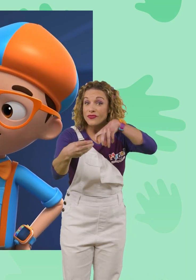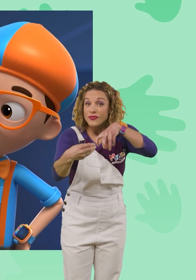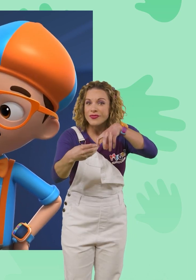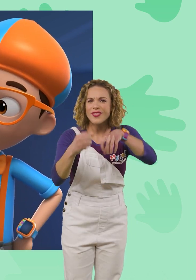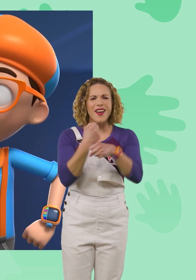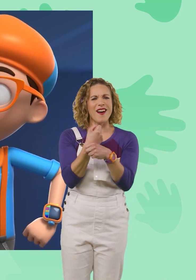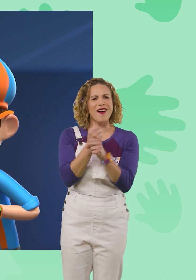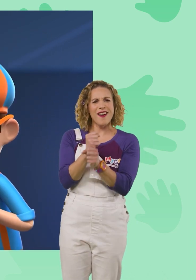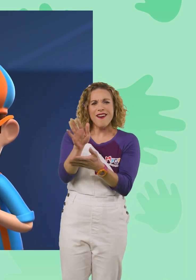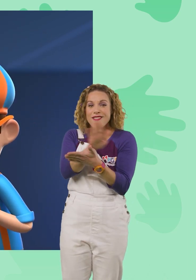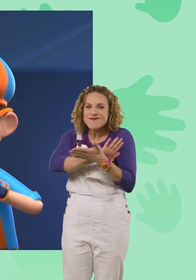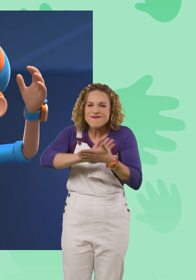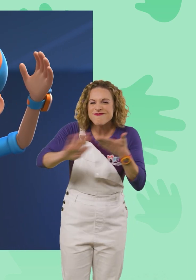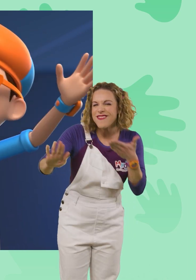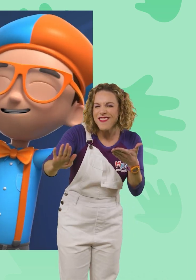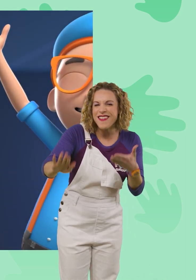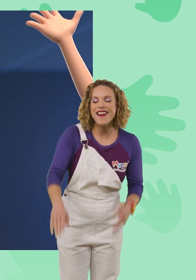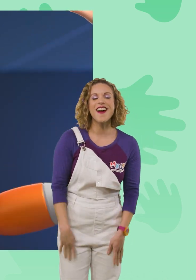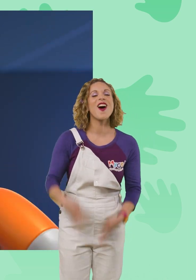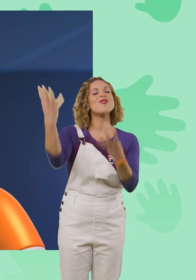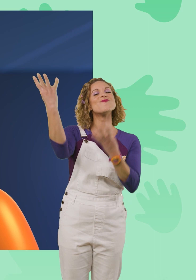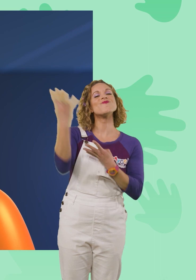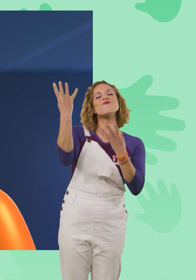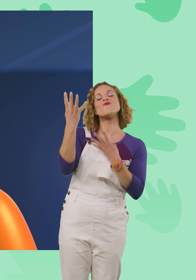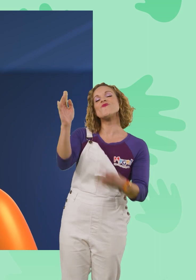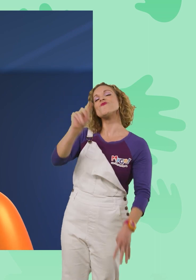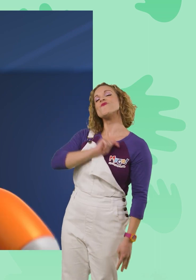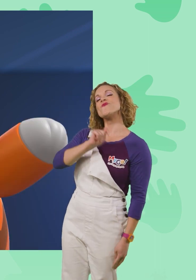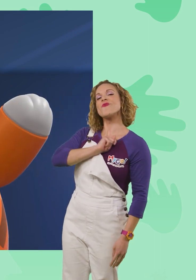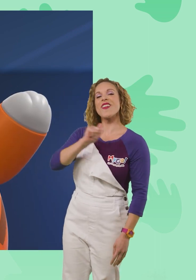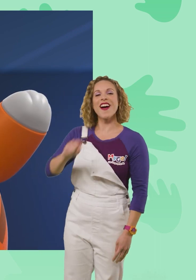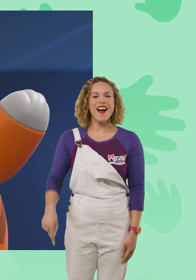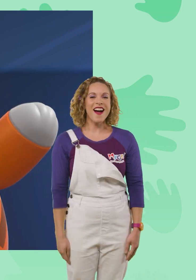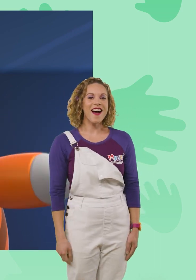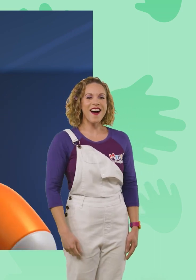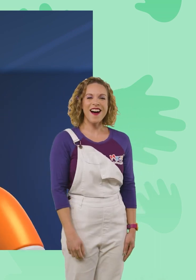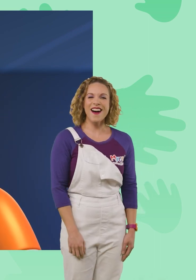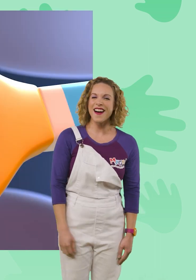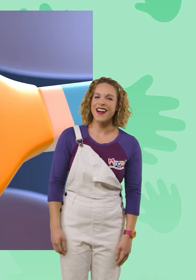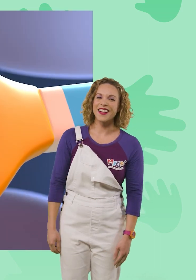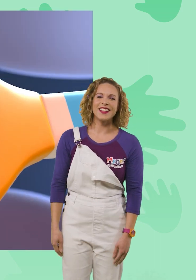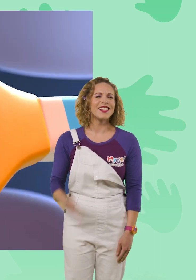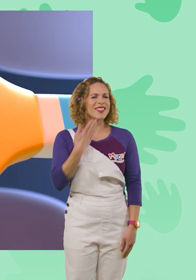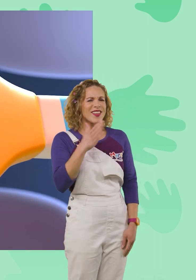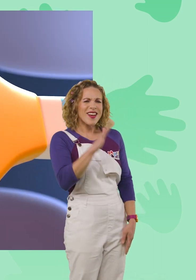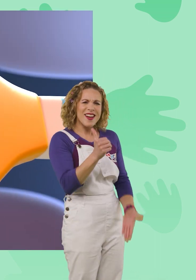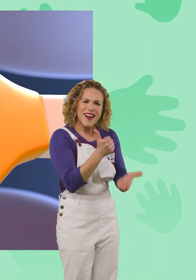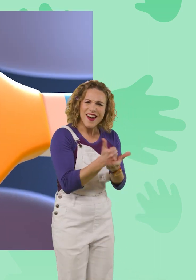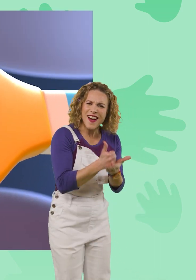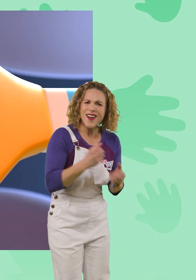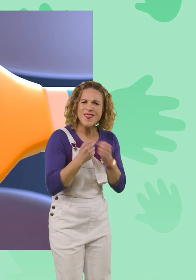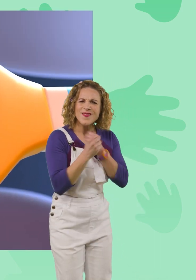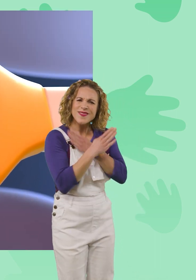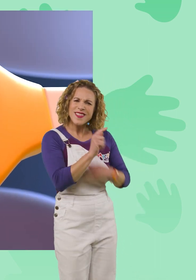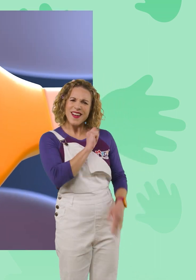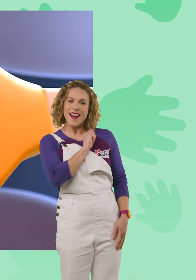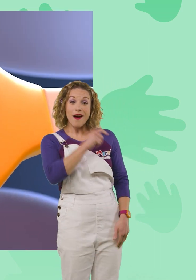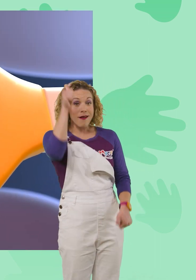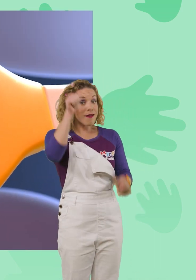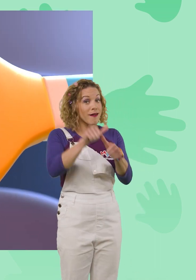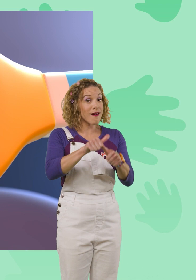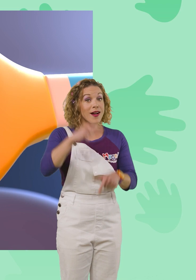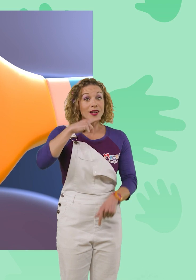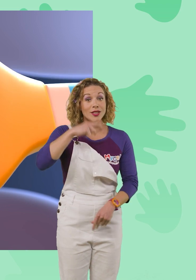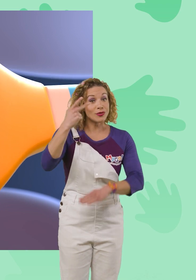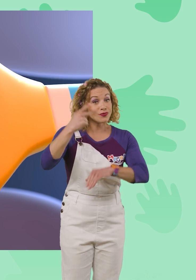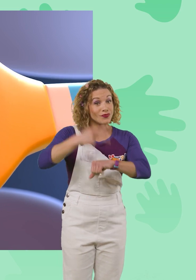between the teeth and makes them nice and clean. Upload answer, Tabs. Thanks for your help, Blippi and Tabs.